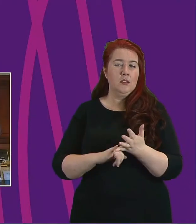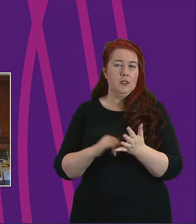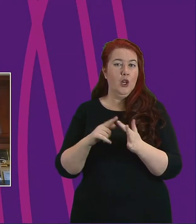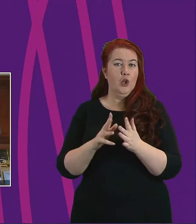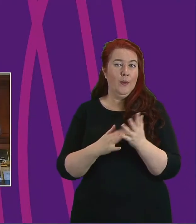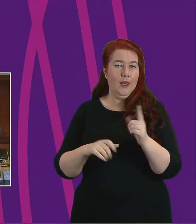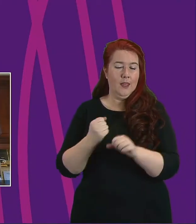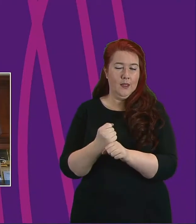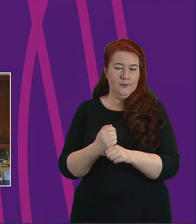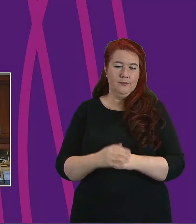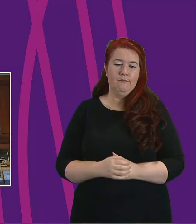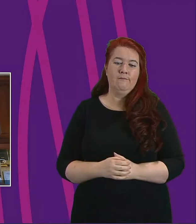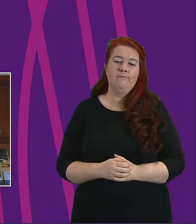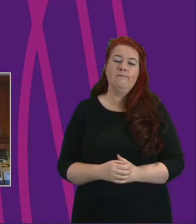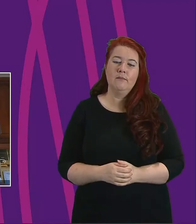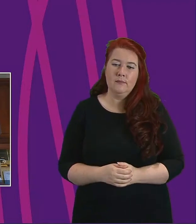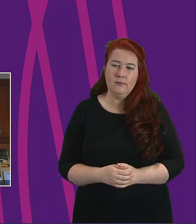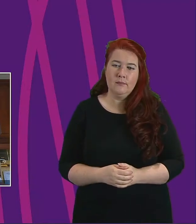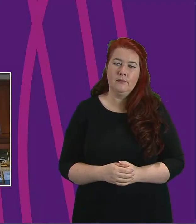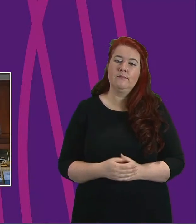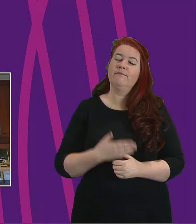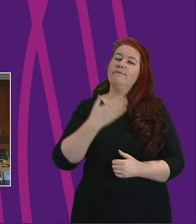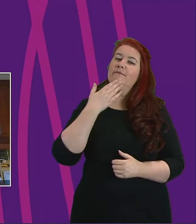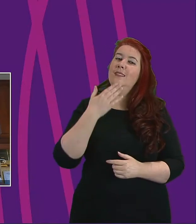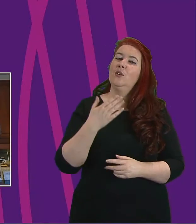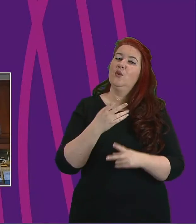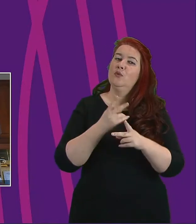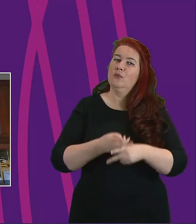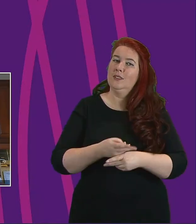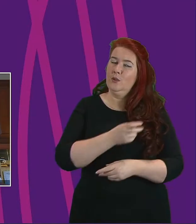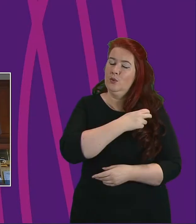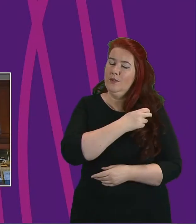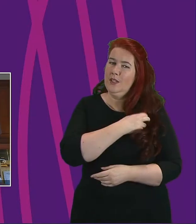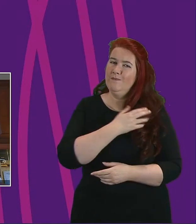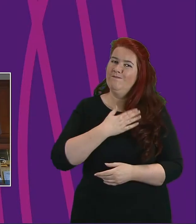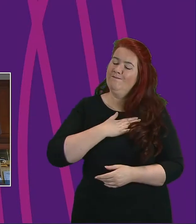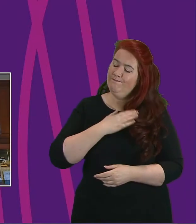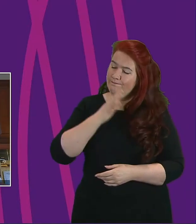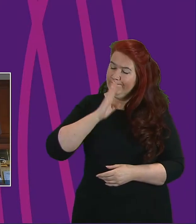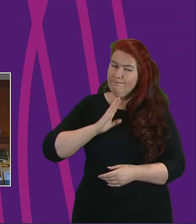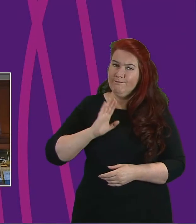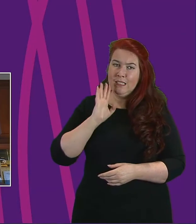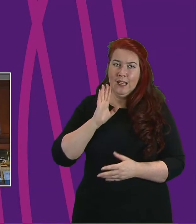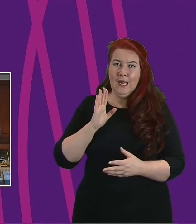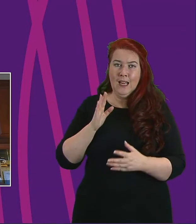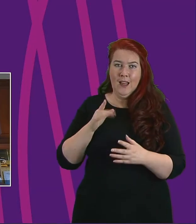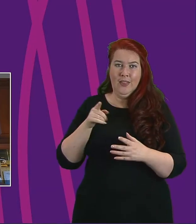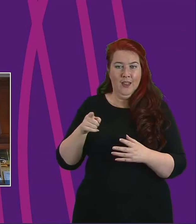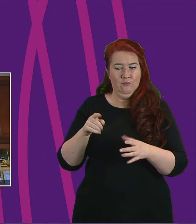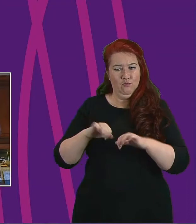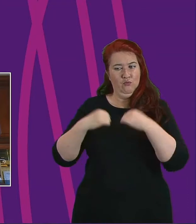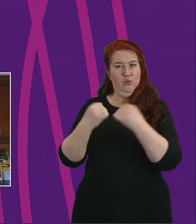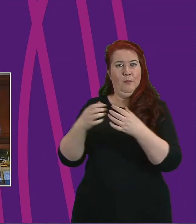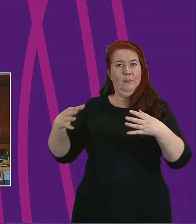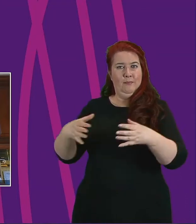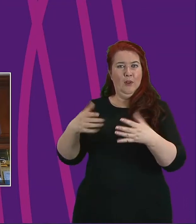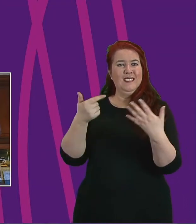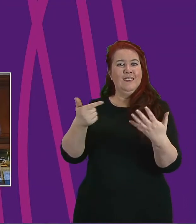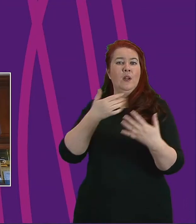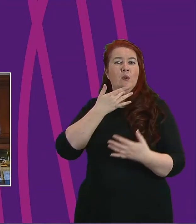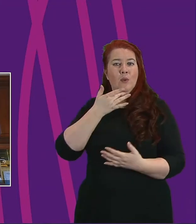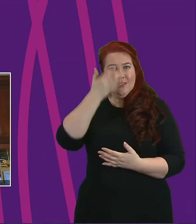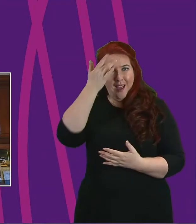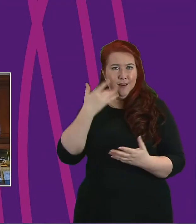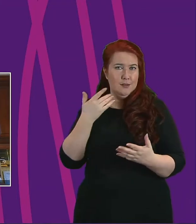Thank you, Presiding Officer. I was very sorry to learn of the administration of the Specialist Leisure Group, and our thoughts are